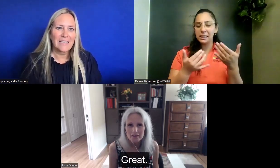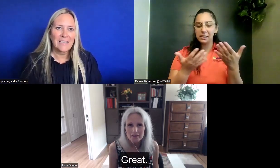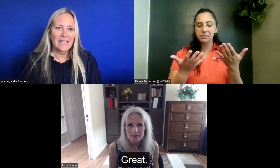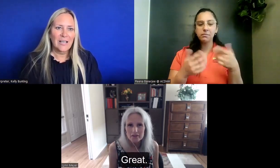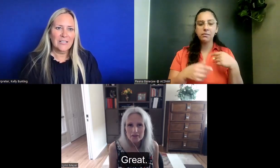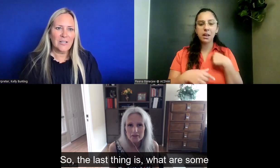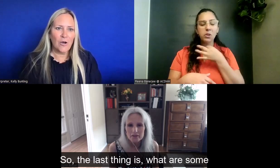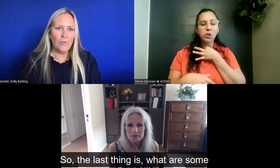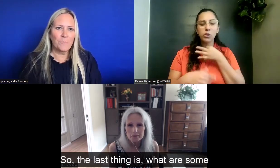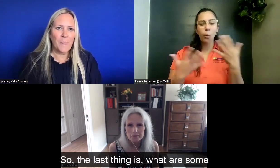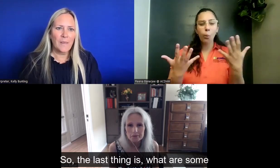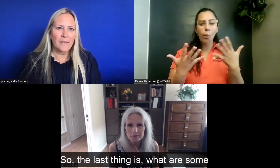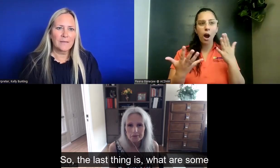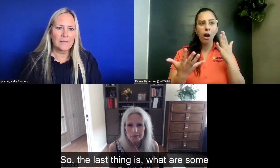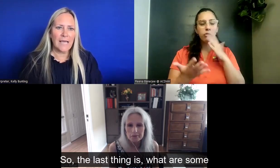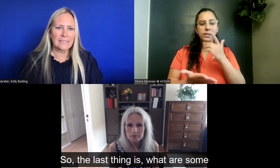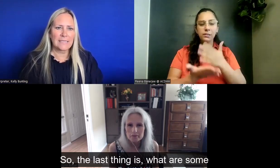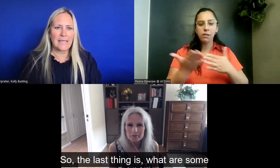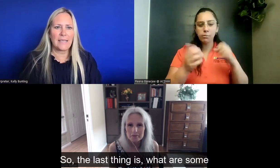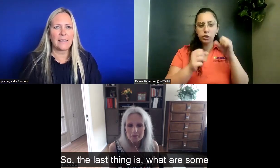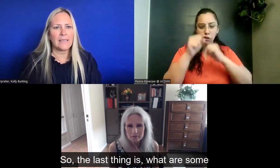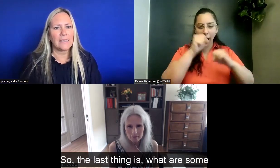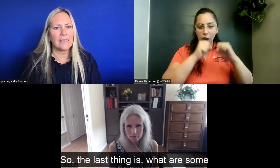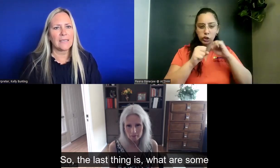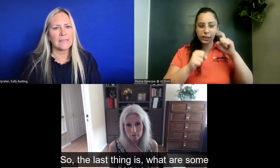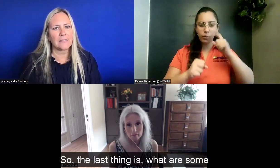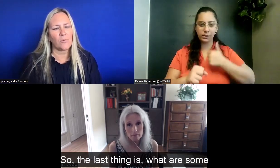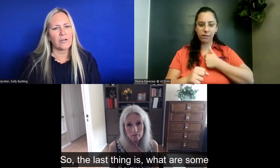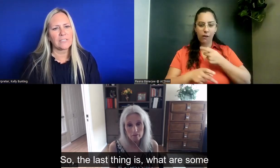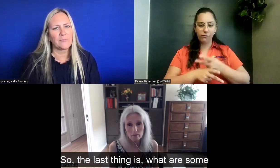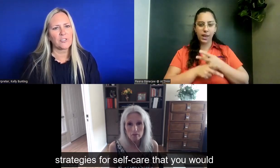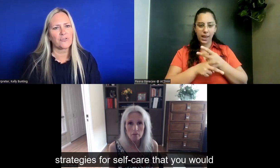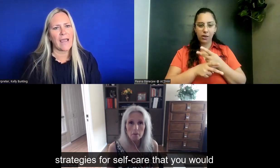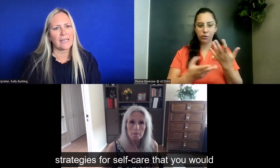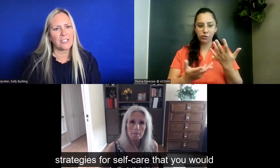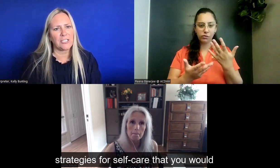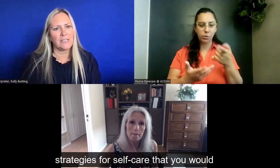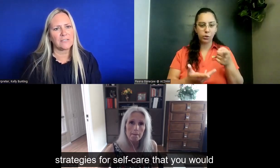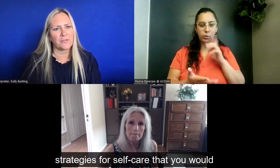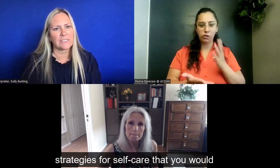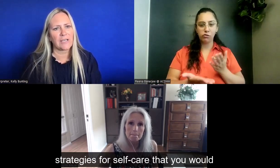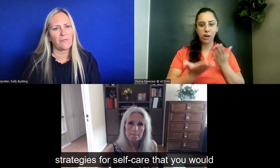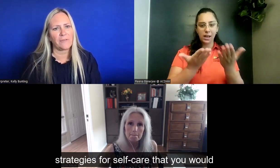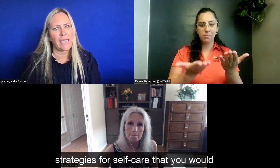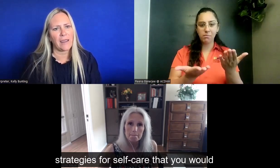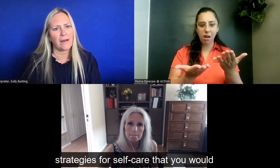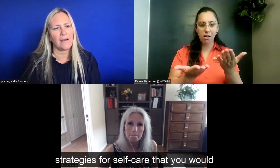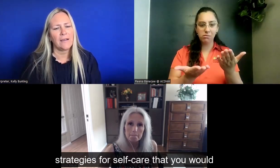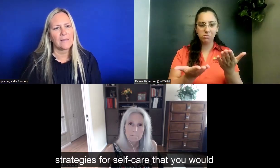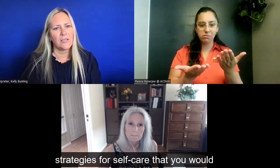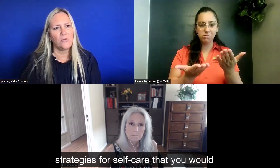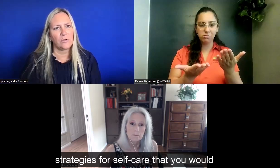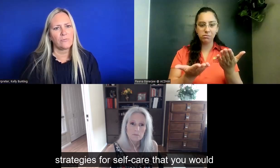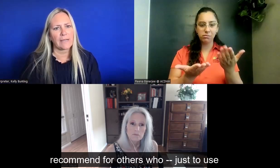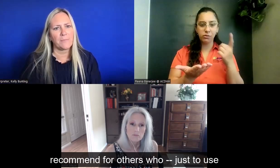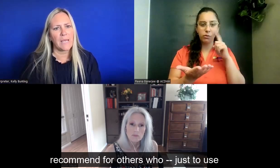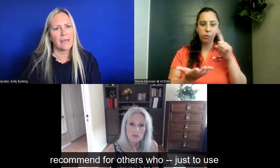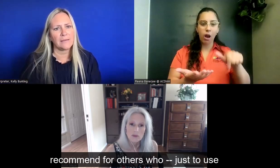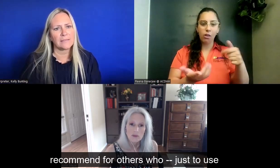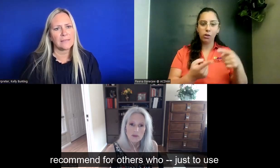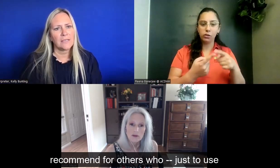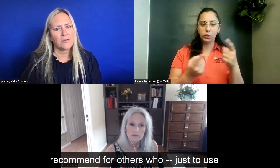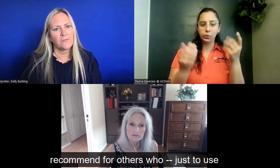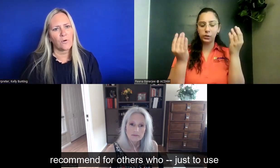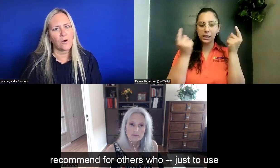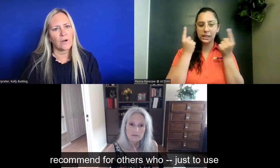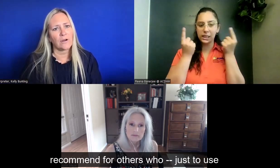Great. So the last thing is, what are some strategies for self-care that you would